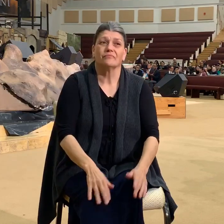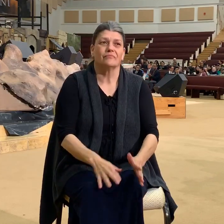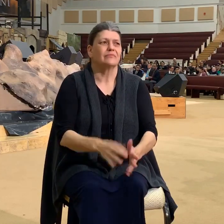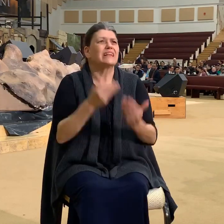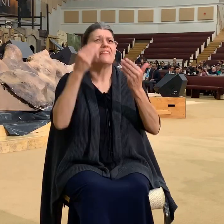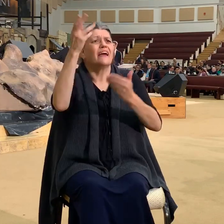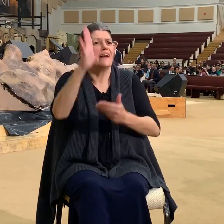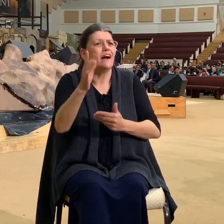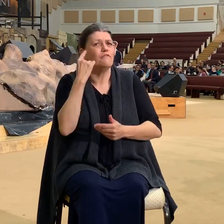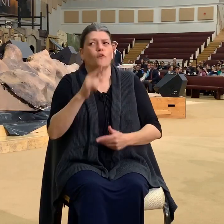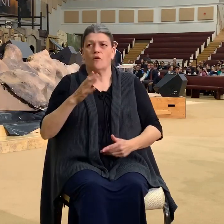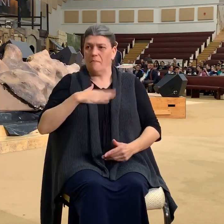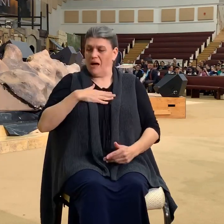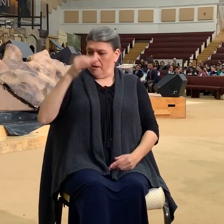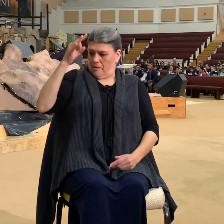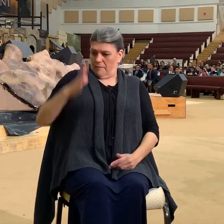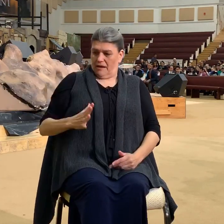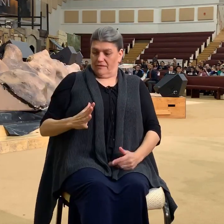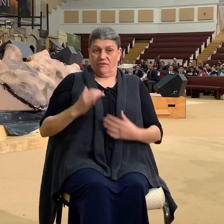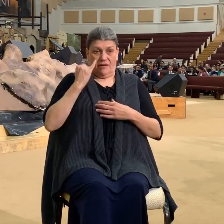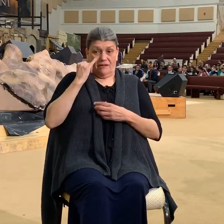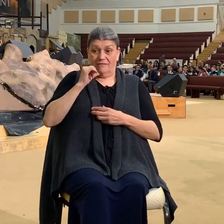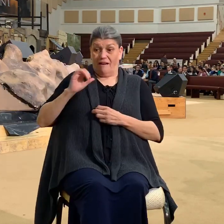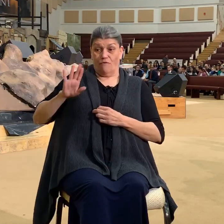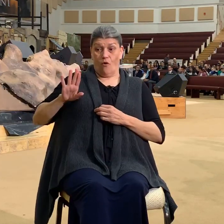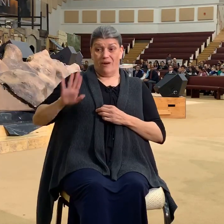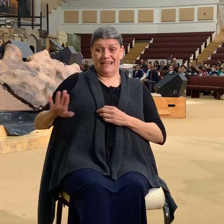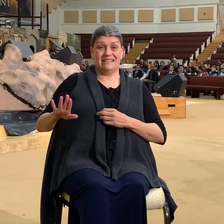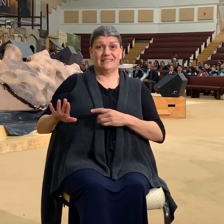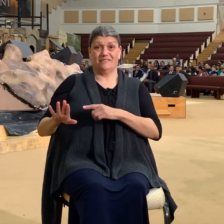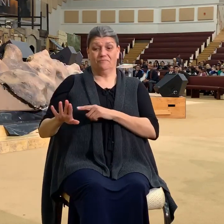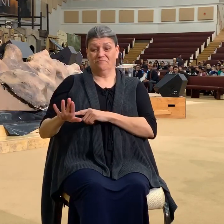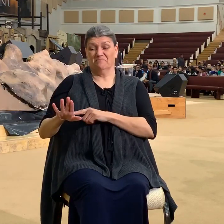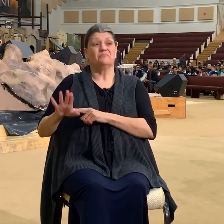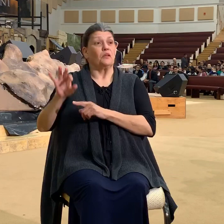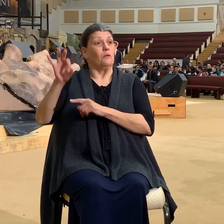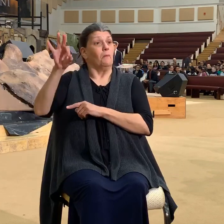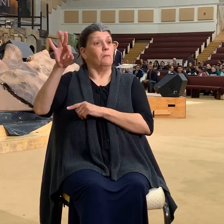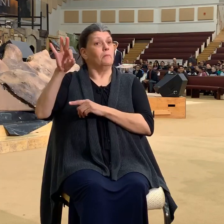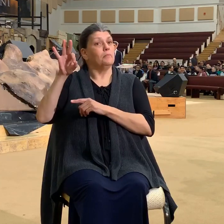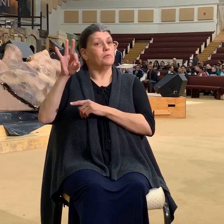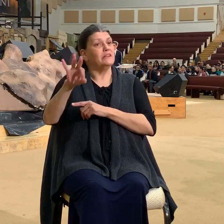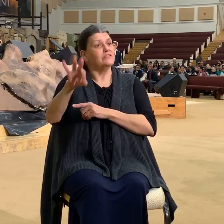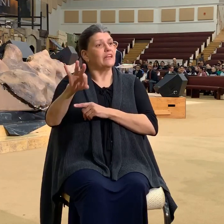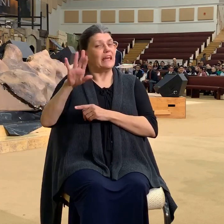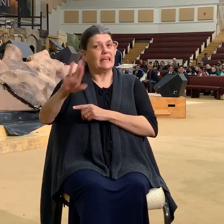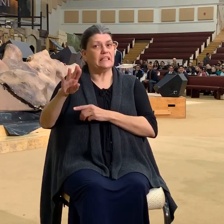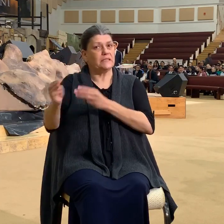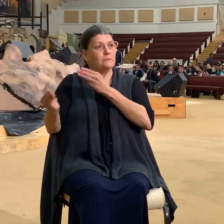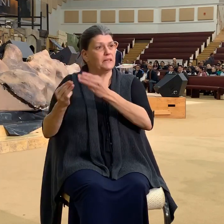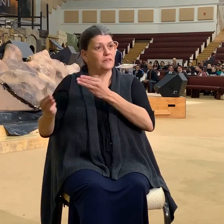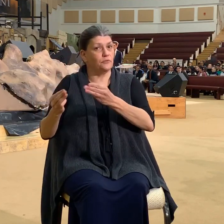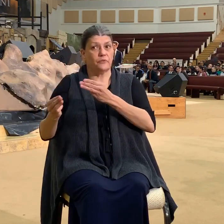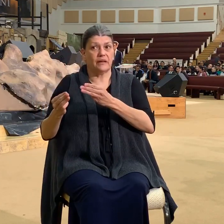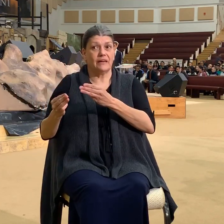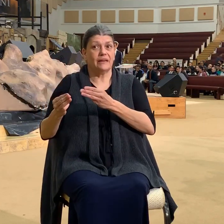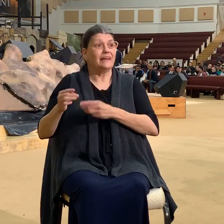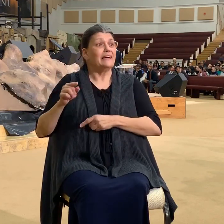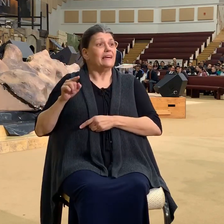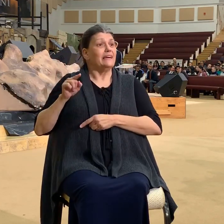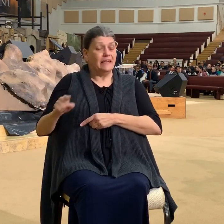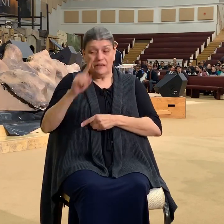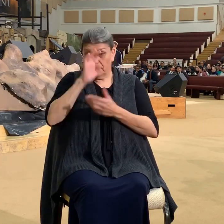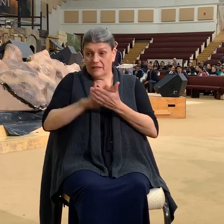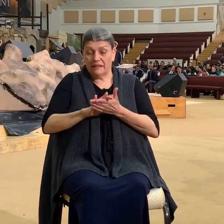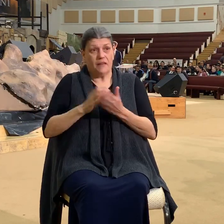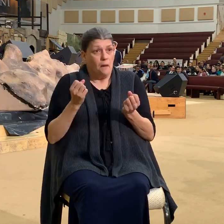Thank God for my pastor, because if it was not for his ministry and his, as you can tell, he believes in multicultural